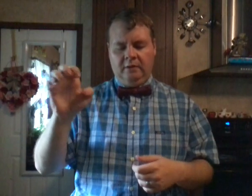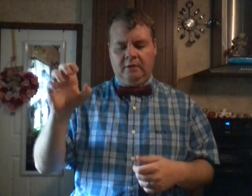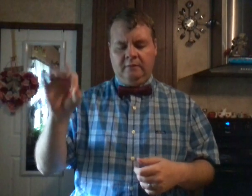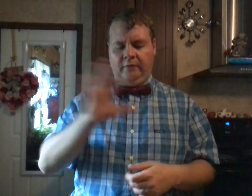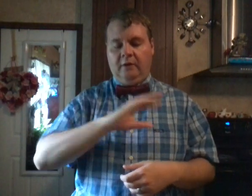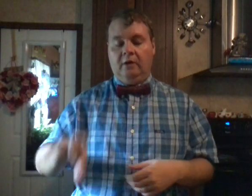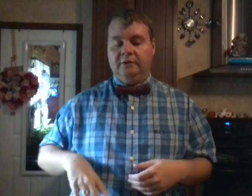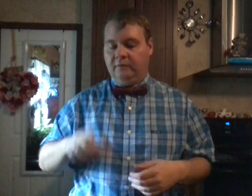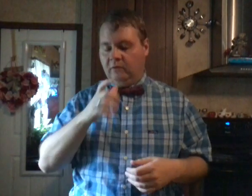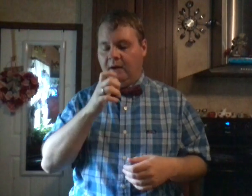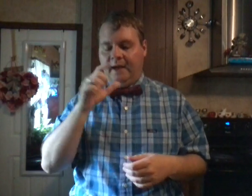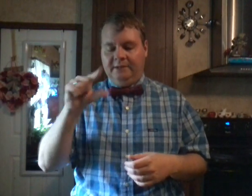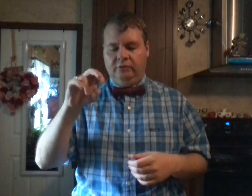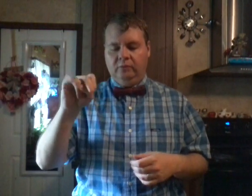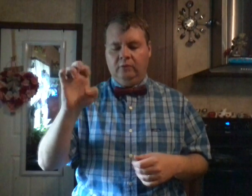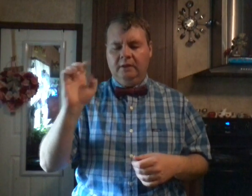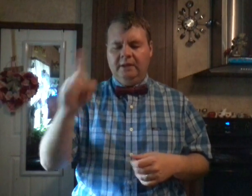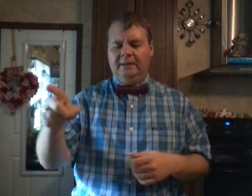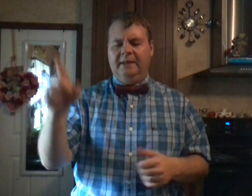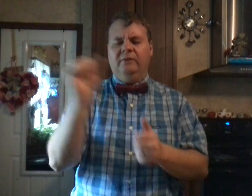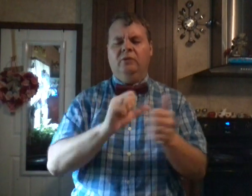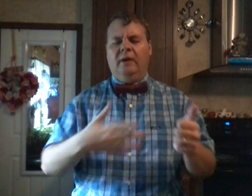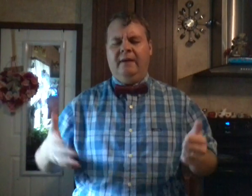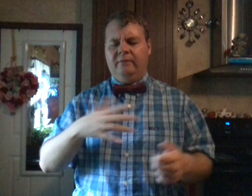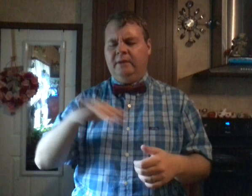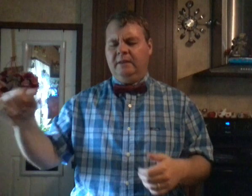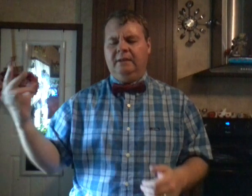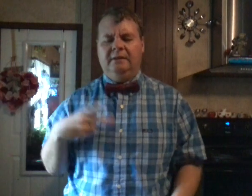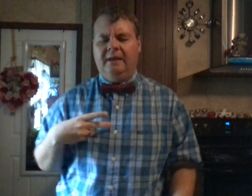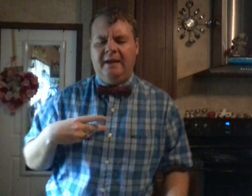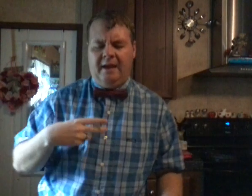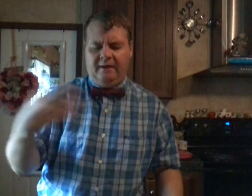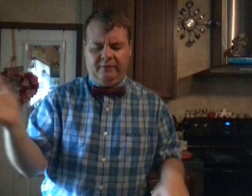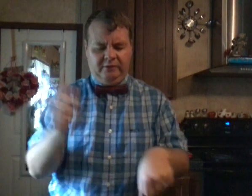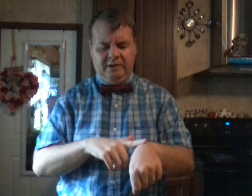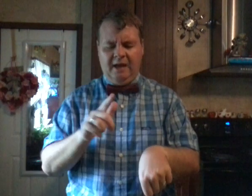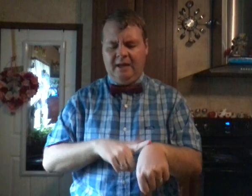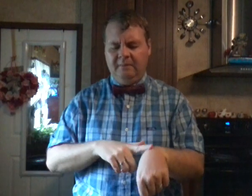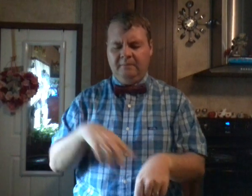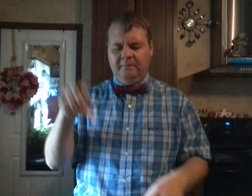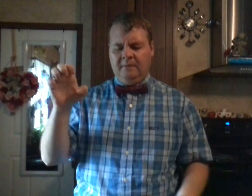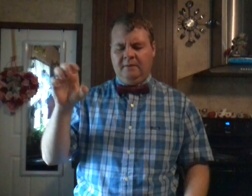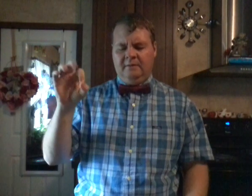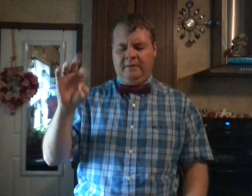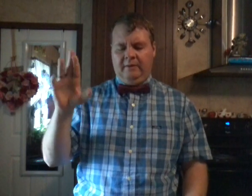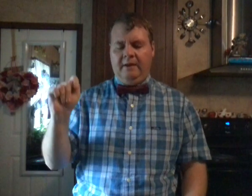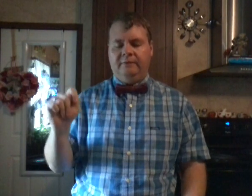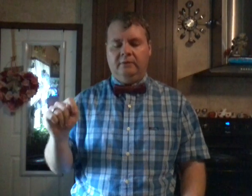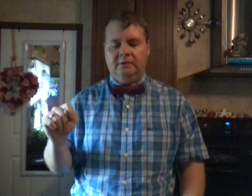for the cause of christ who will give you everything that they have their time their effort